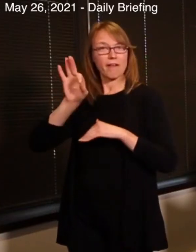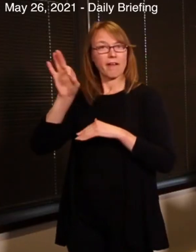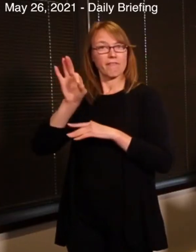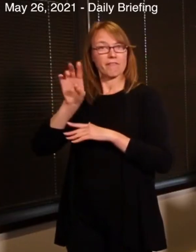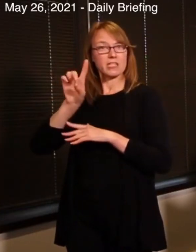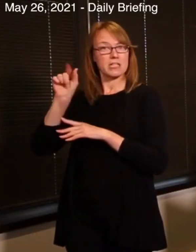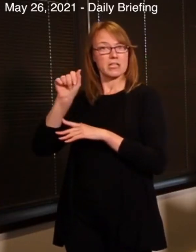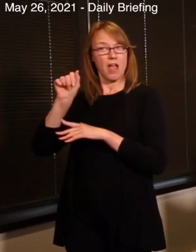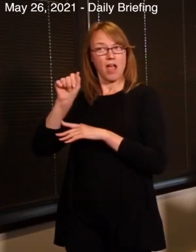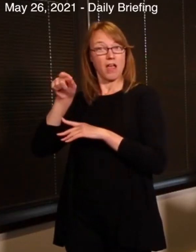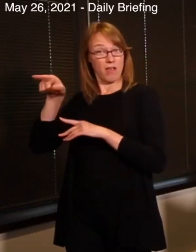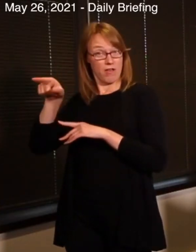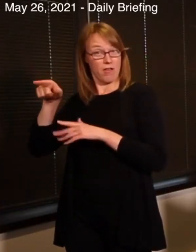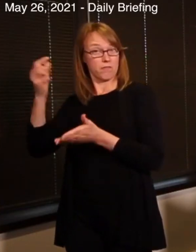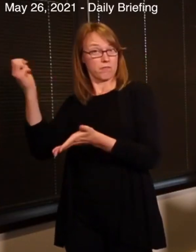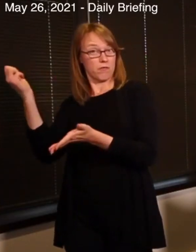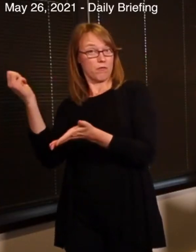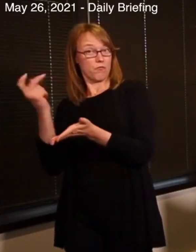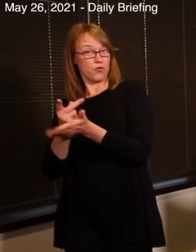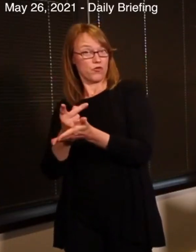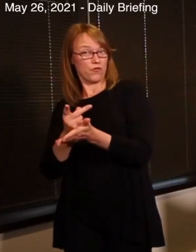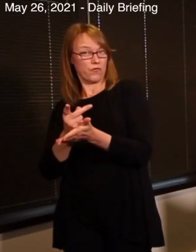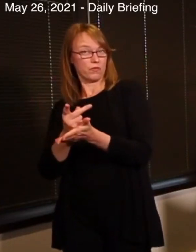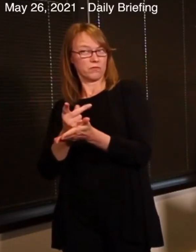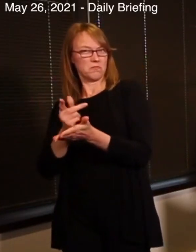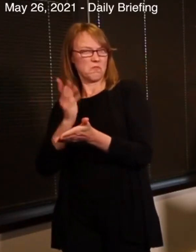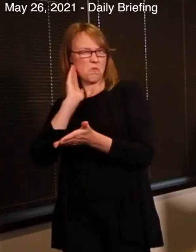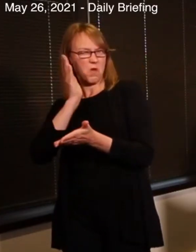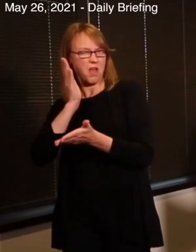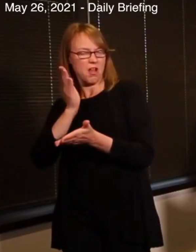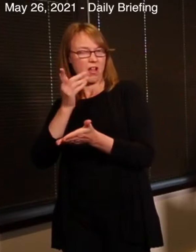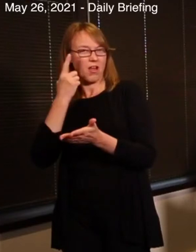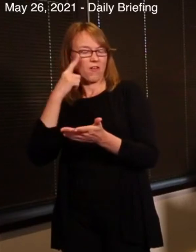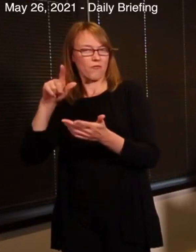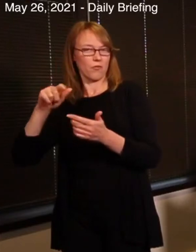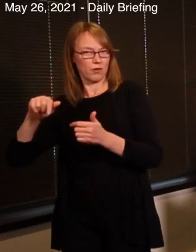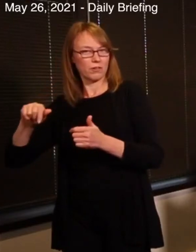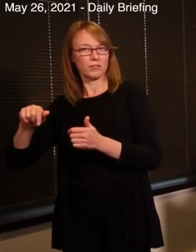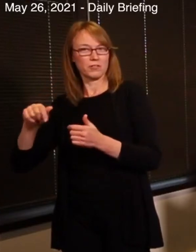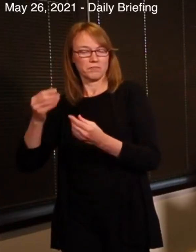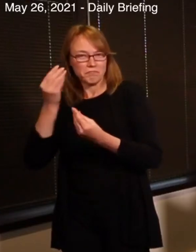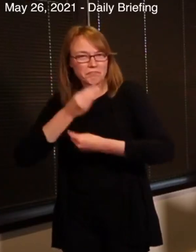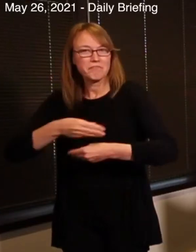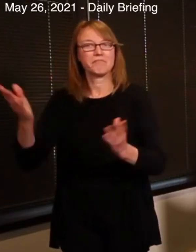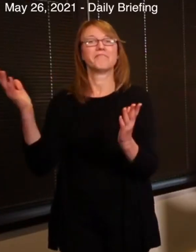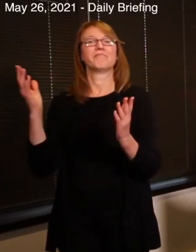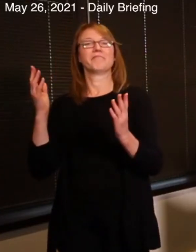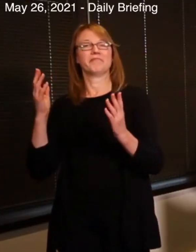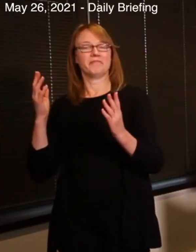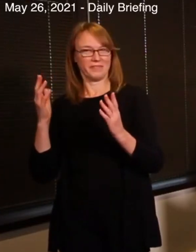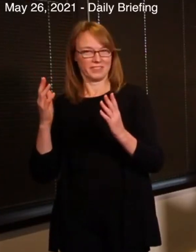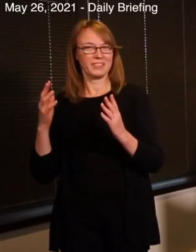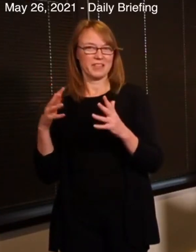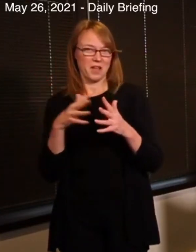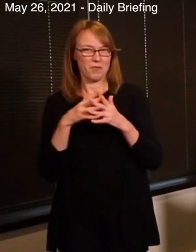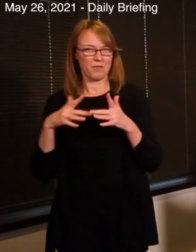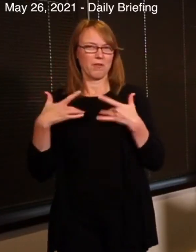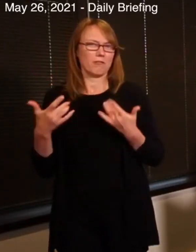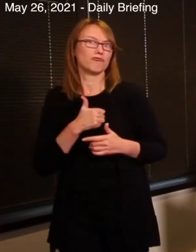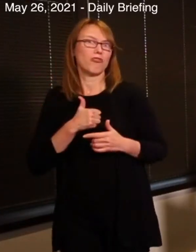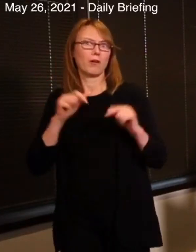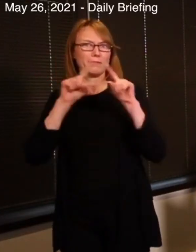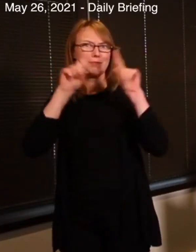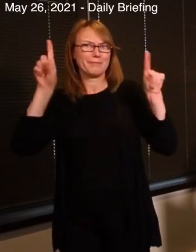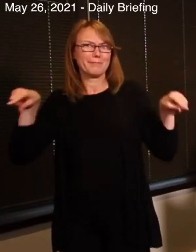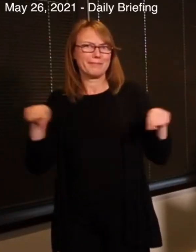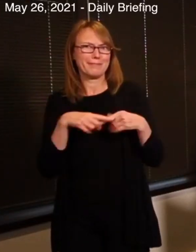about the status of vaccine distribution in our region. And I apologize, the slides are not moving with me, but we'll just go through the numbers here